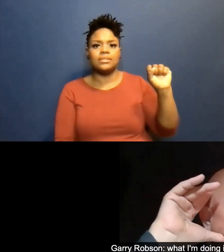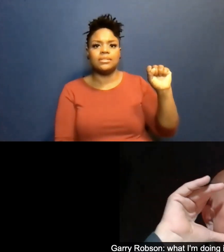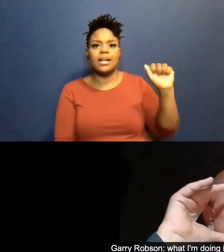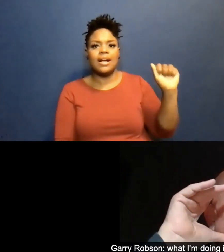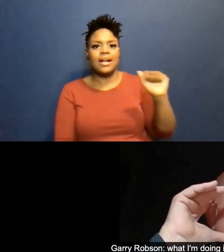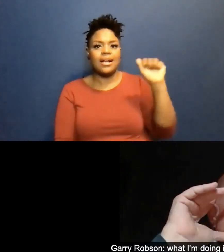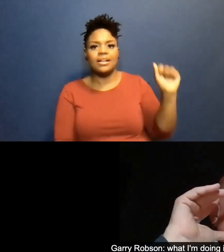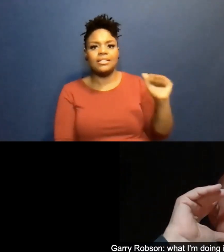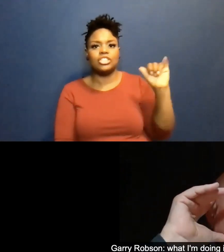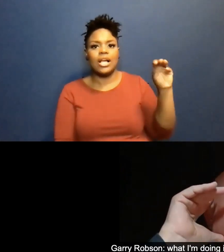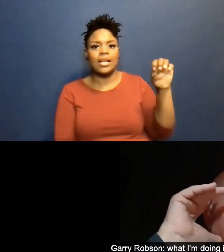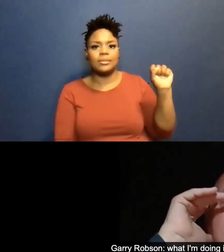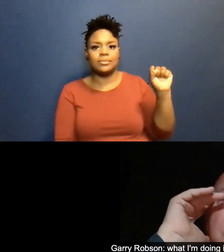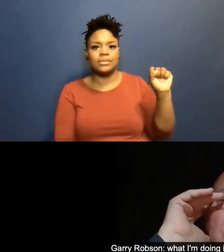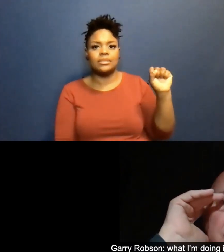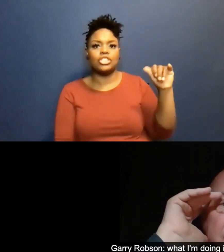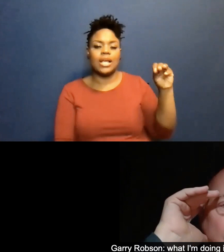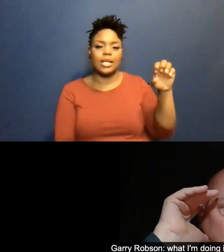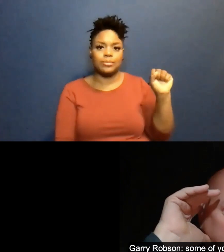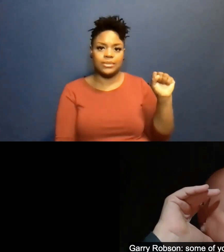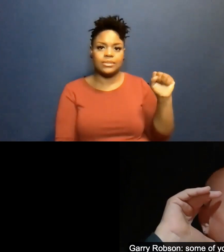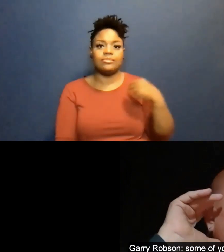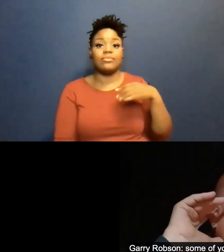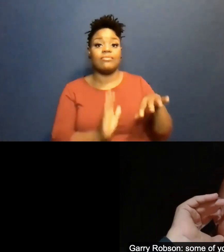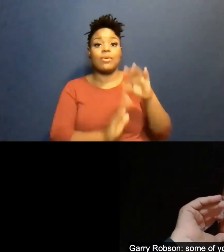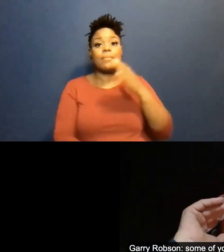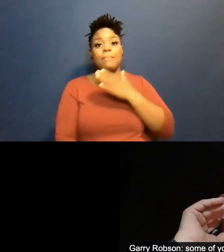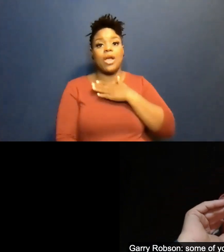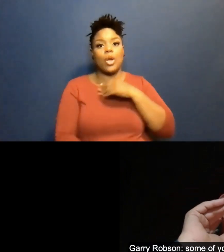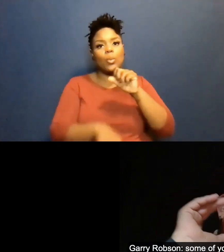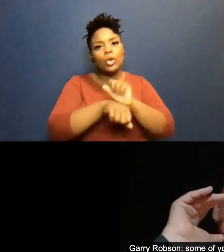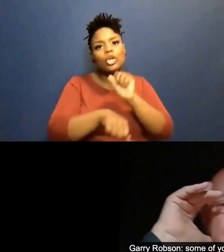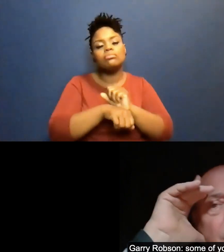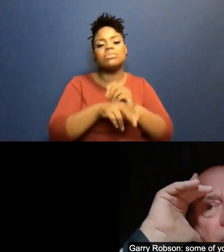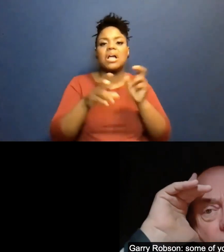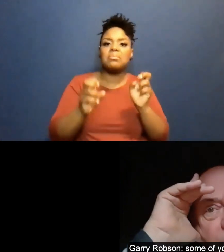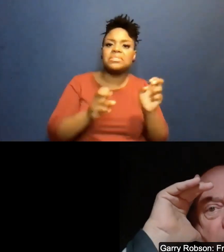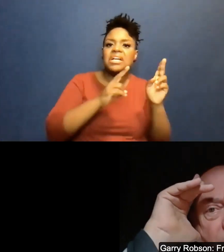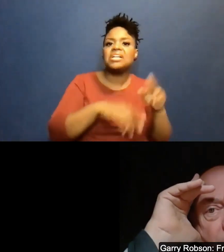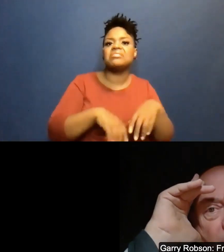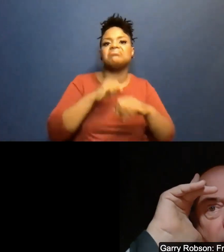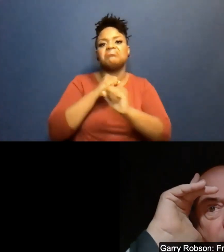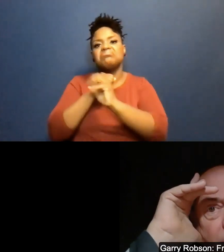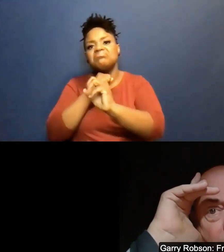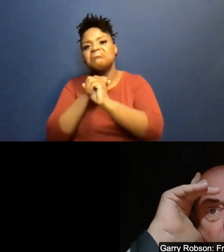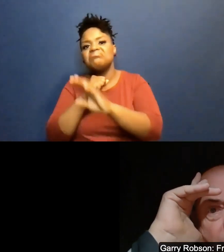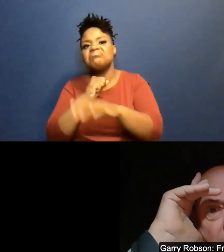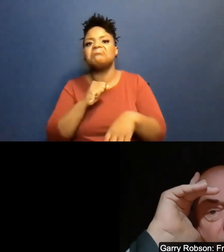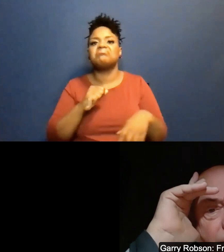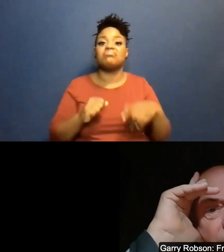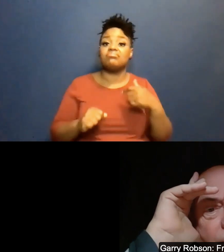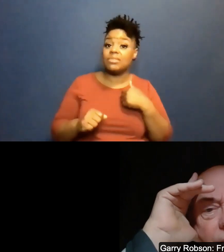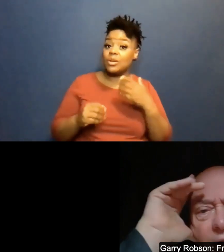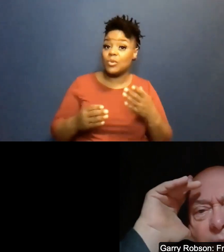that. But I'd really recommend, I guess some of you might have seen this already, is Matt Fraser's Crypt Tales, which BBC America has